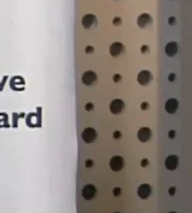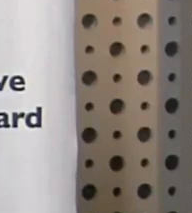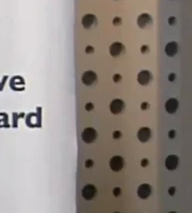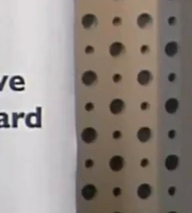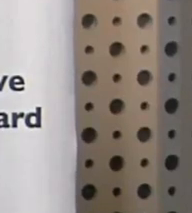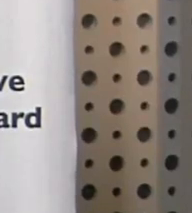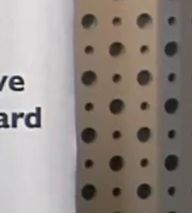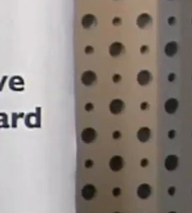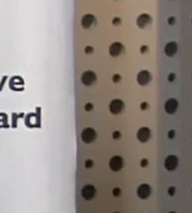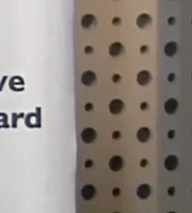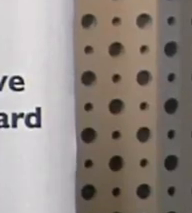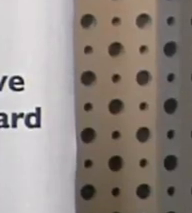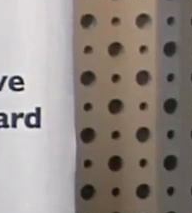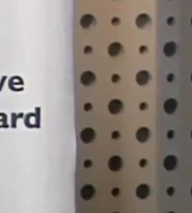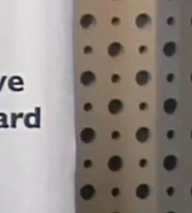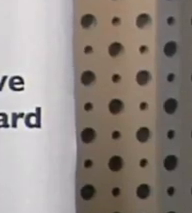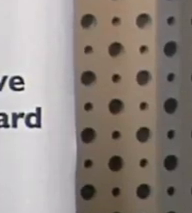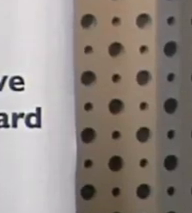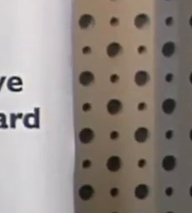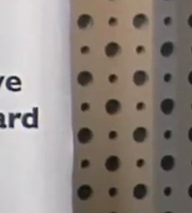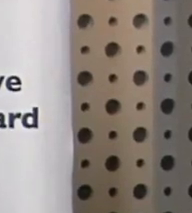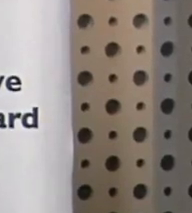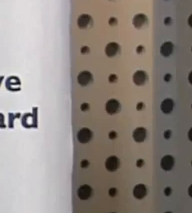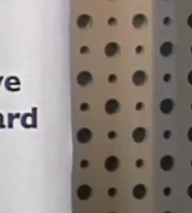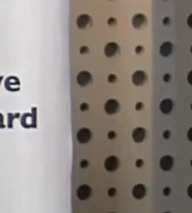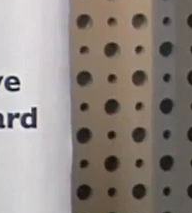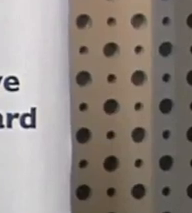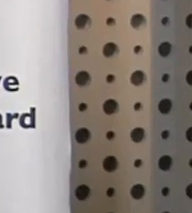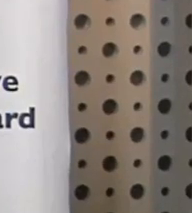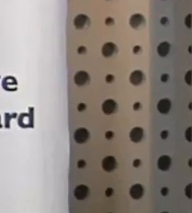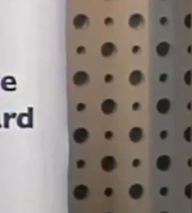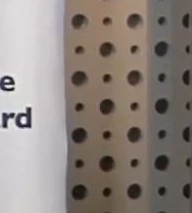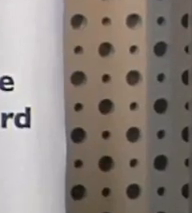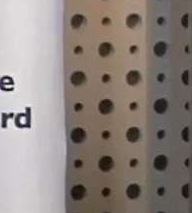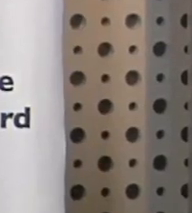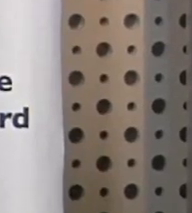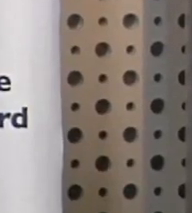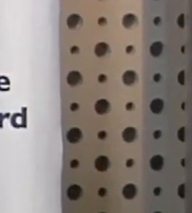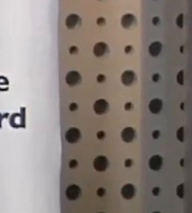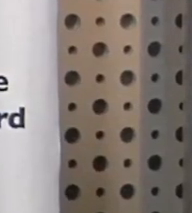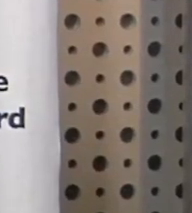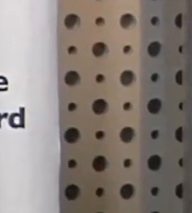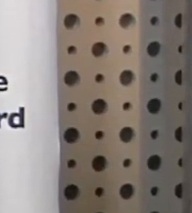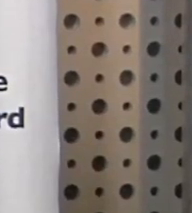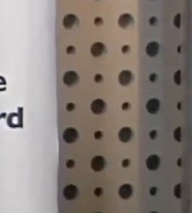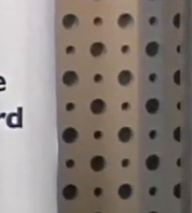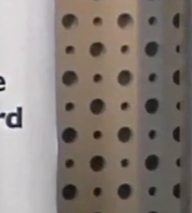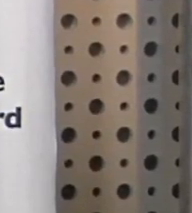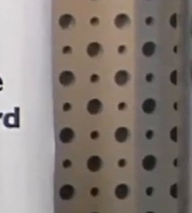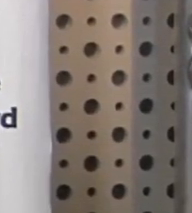not there. So we'll urge the business in Western Cape not to listen to people that tell them wrong